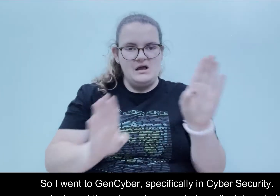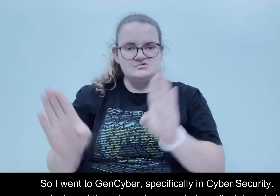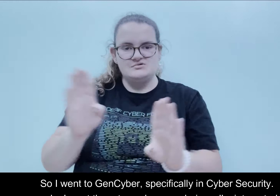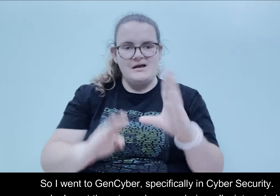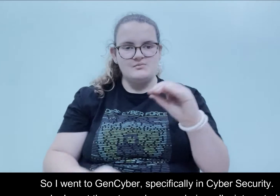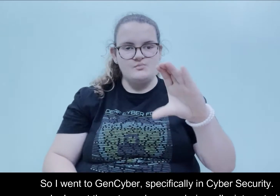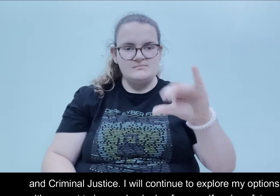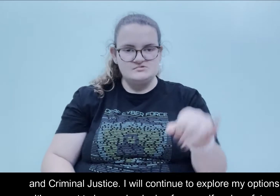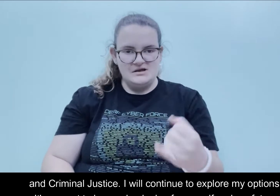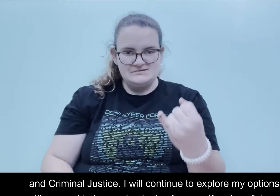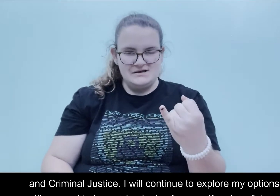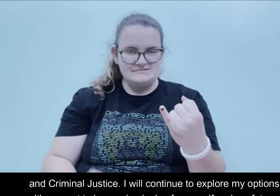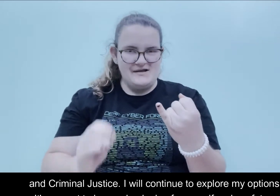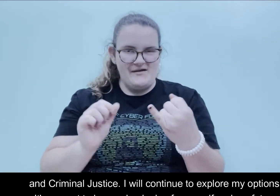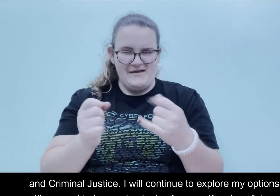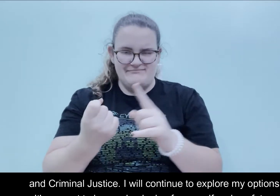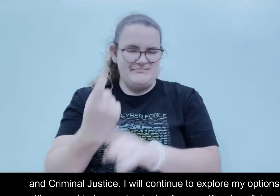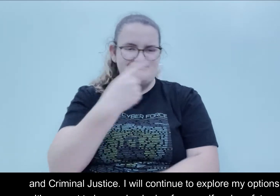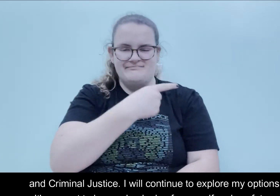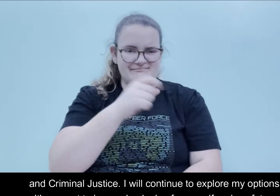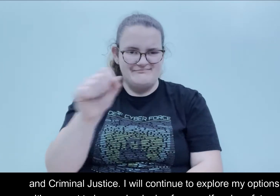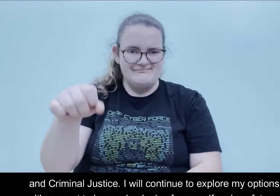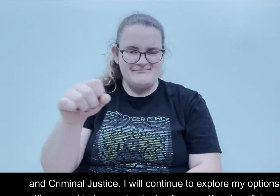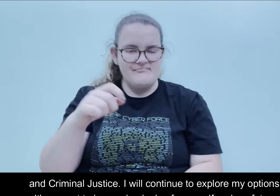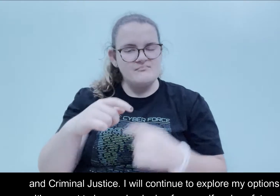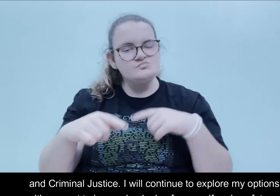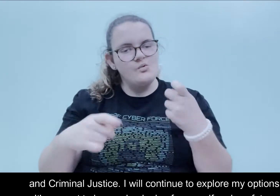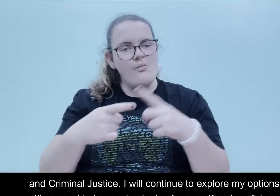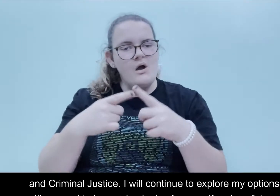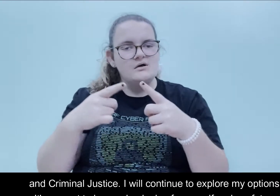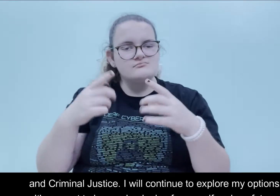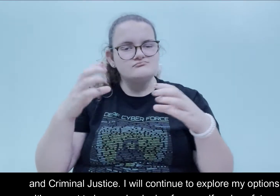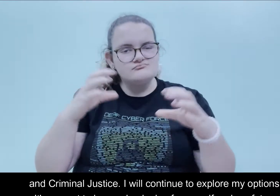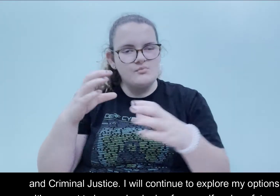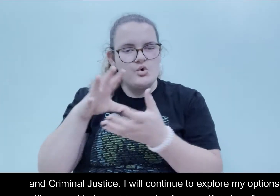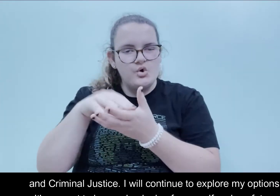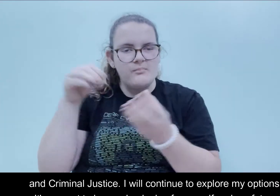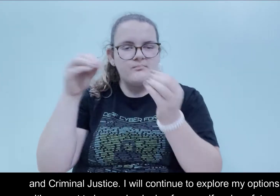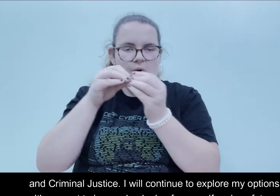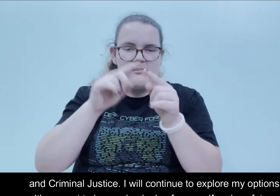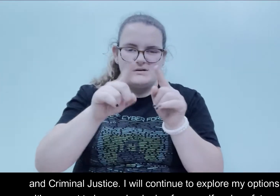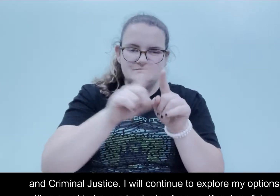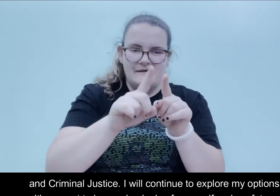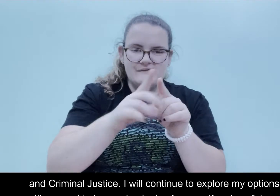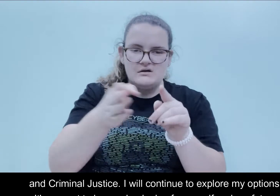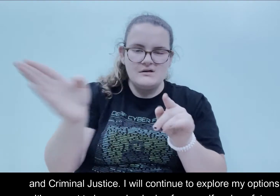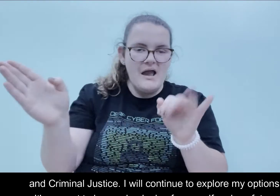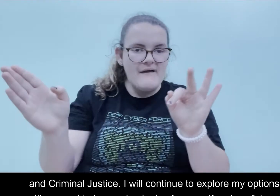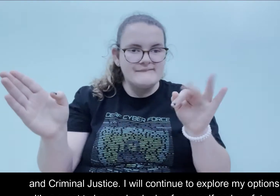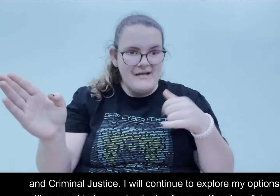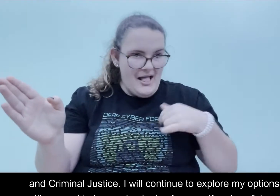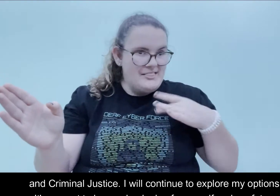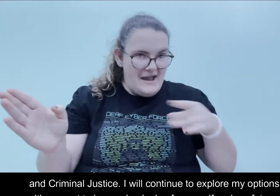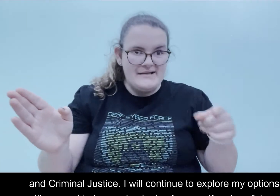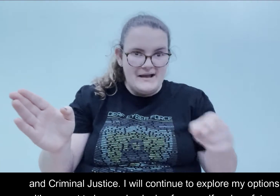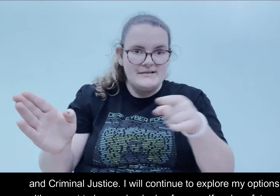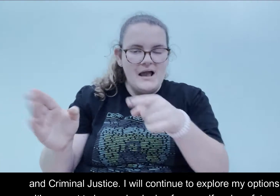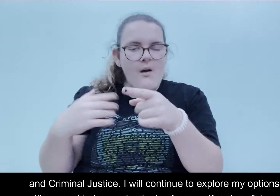options out there. I'm pretty fascinated with biology and criminal justice. I know they're not related, but I wanted